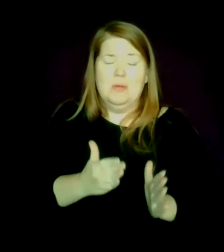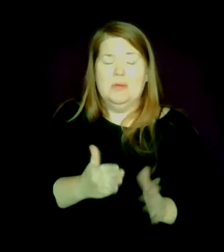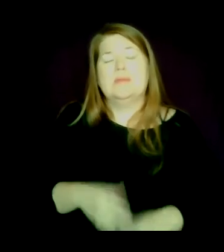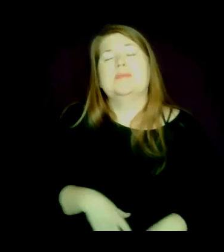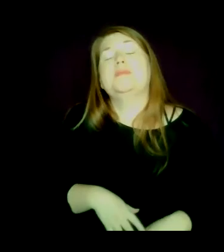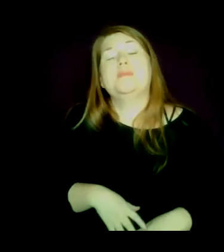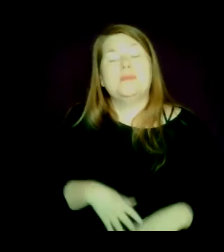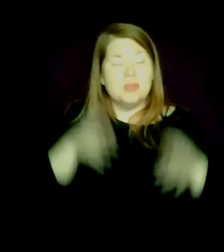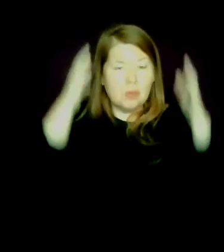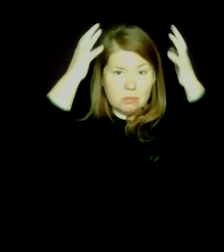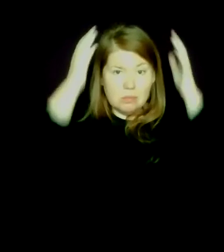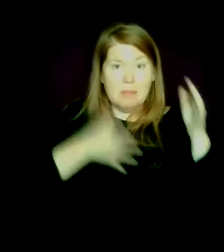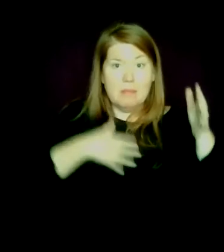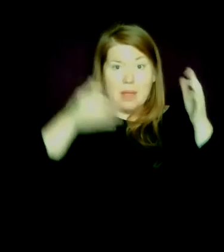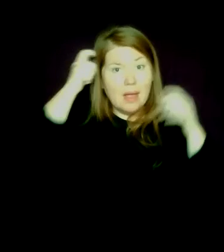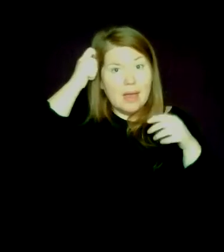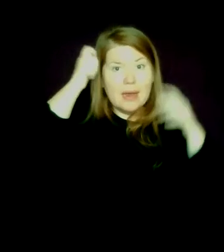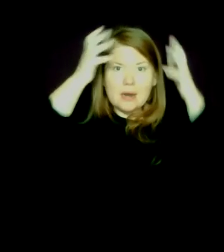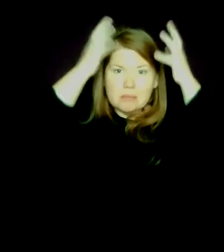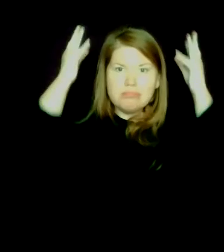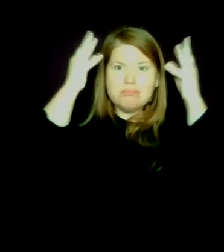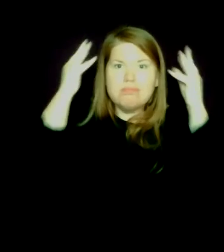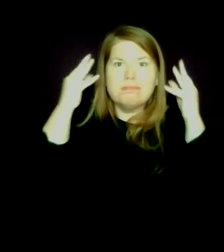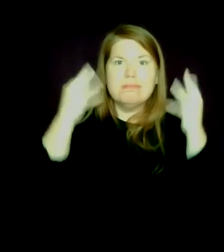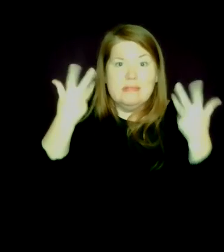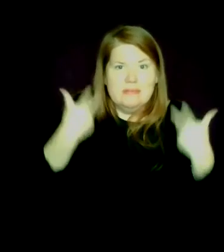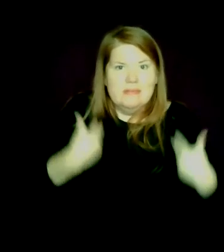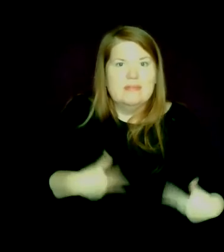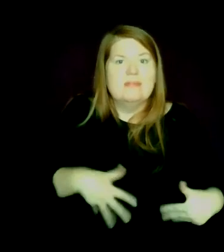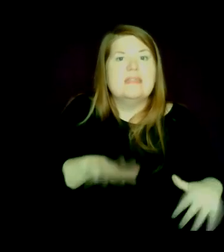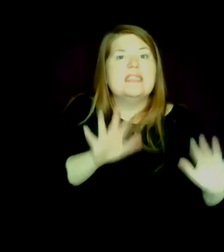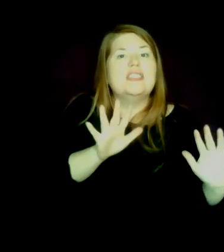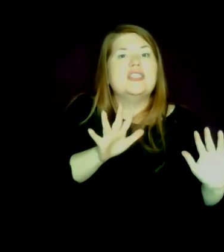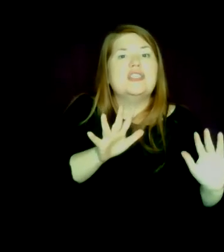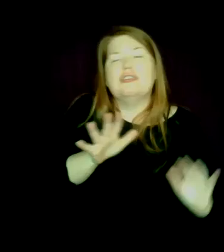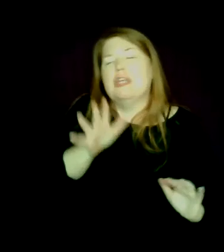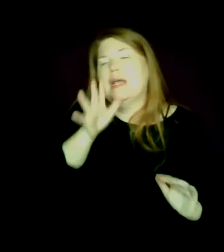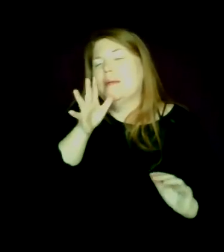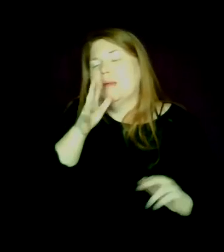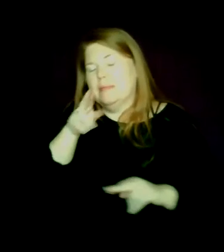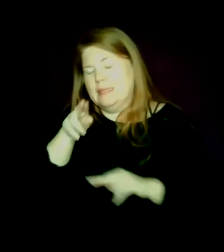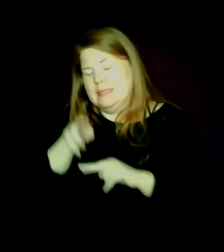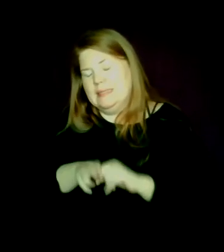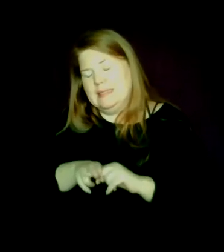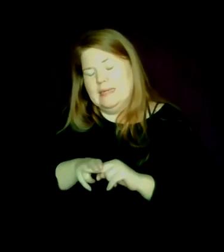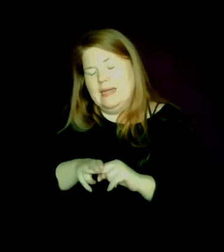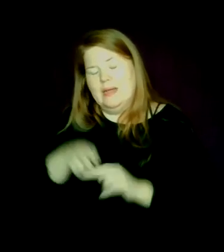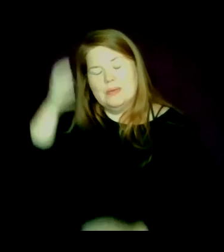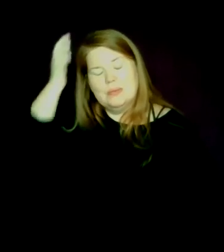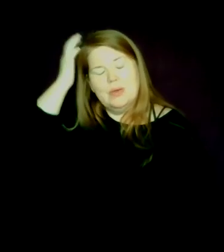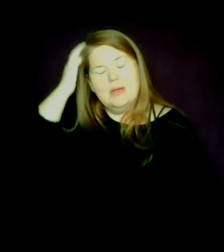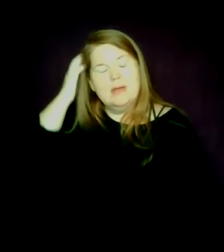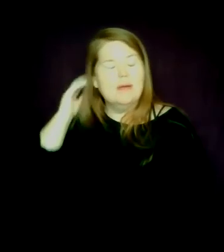hair. I can do that, I tell her. While I brush, Mama closes her eye and hums along